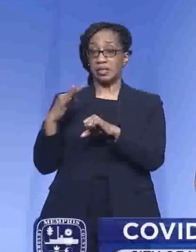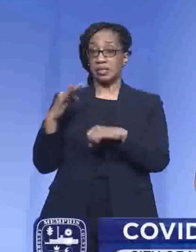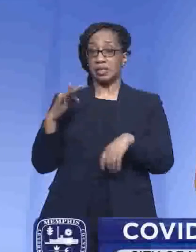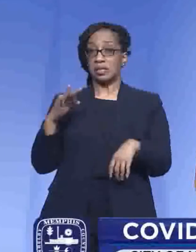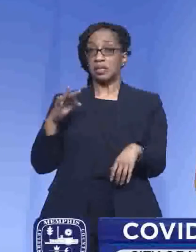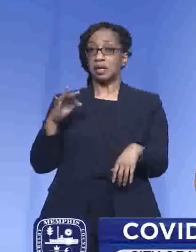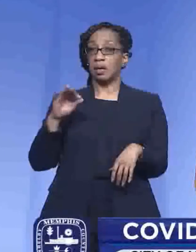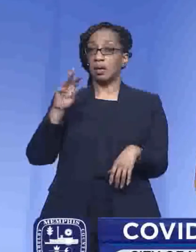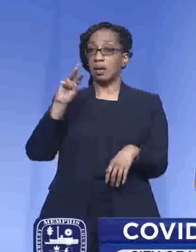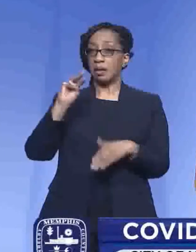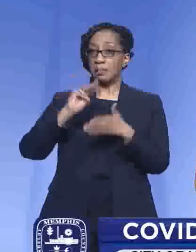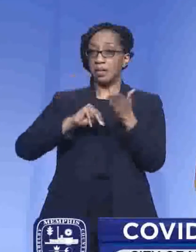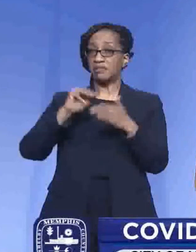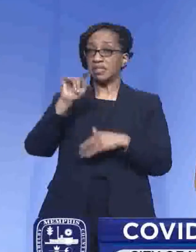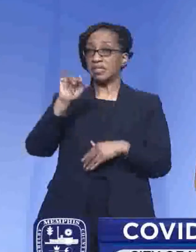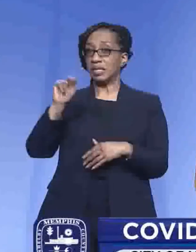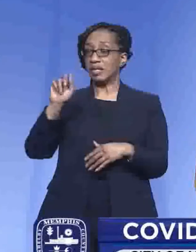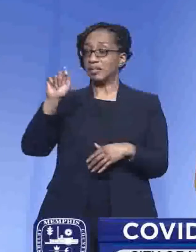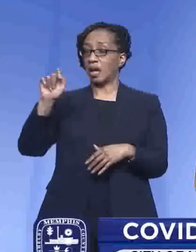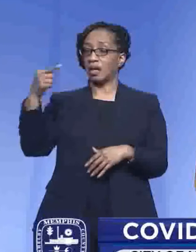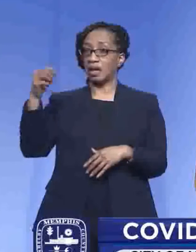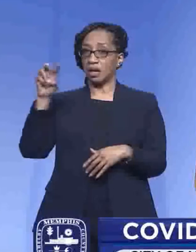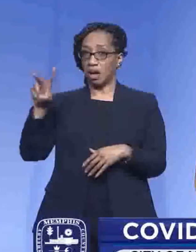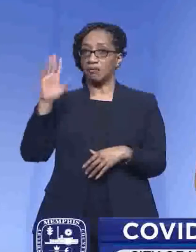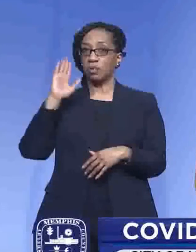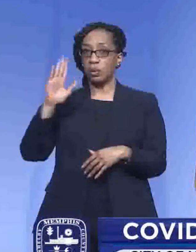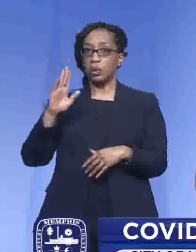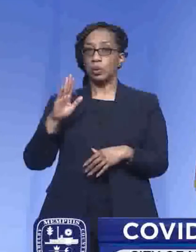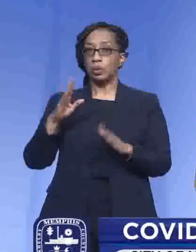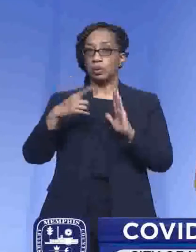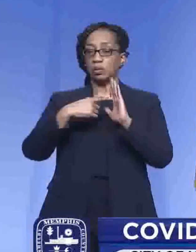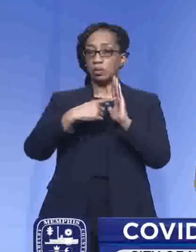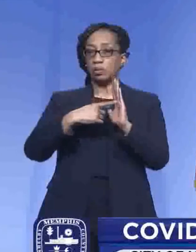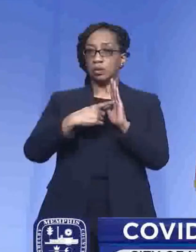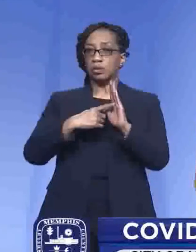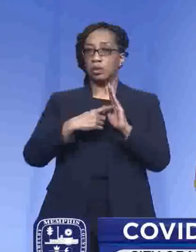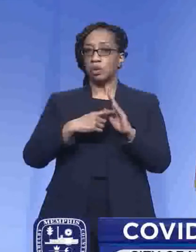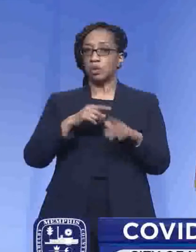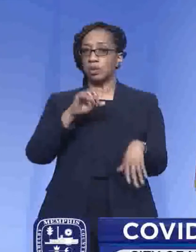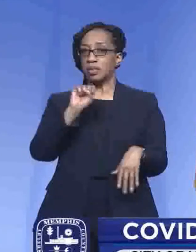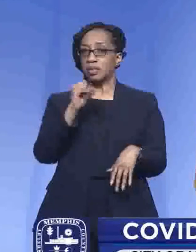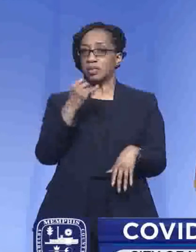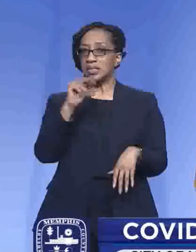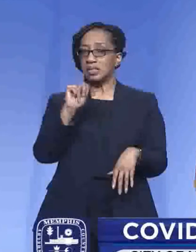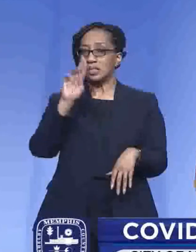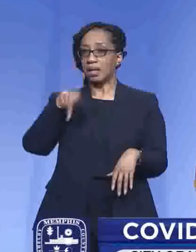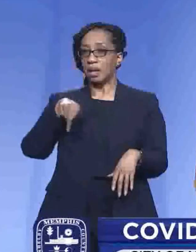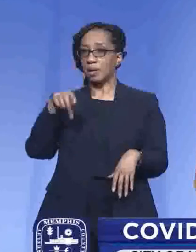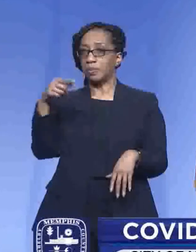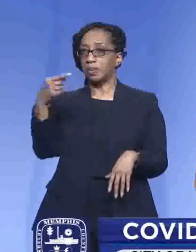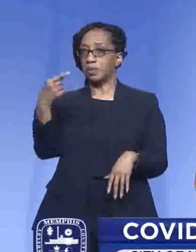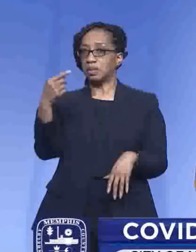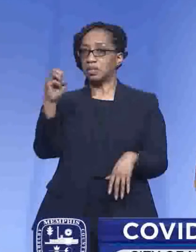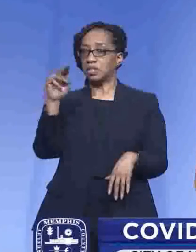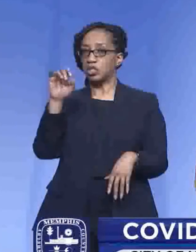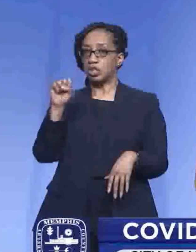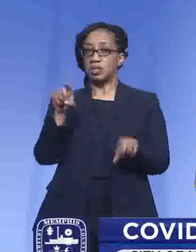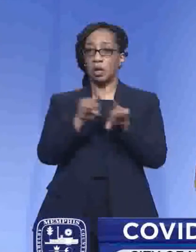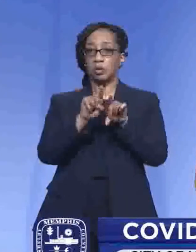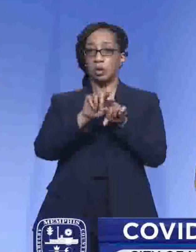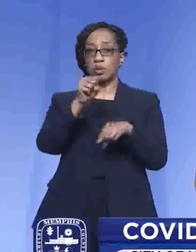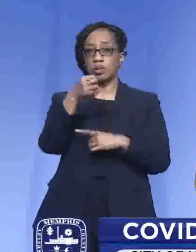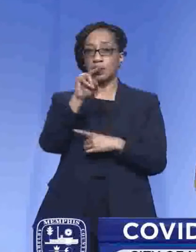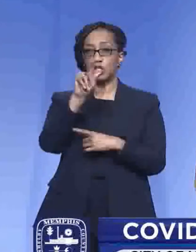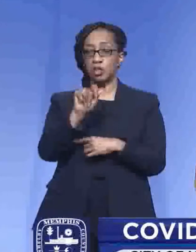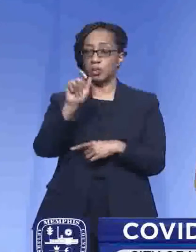COVID-19.memphistn.gov is where we will host the Sign Up Genius sites. We are thankful for our partners who are running the Shelby.community site,